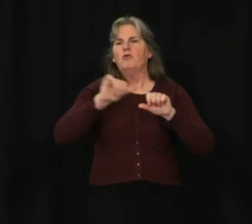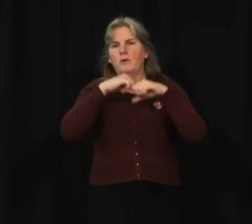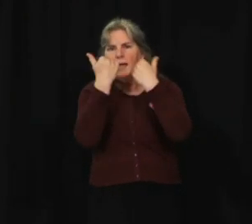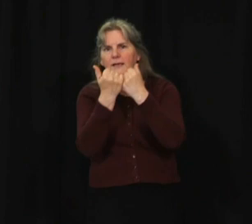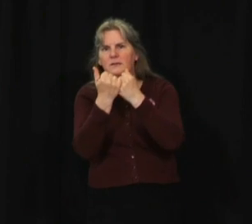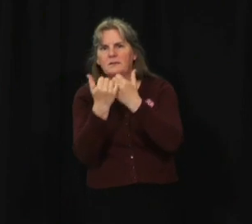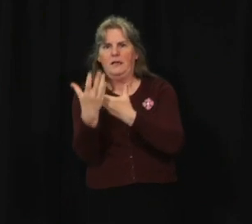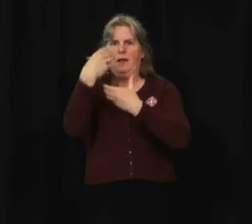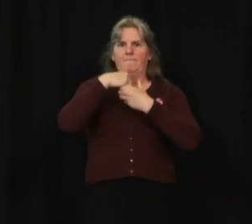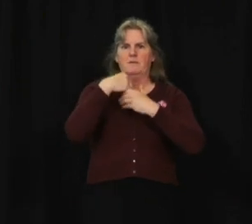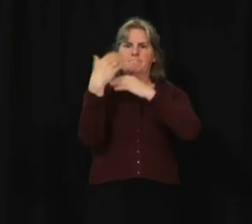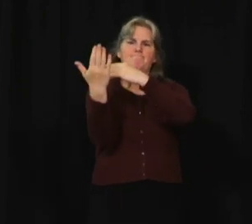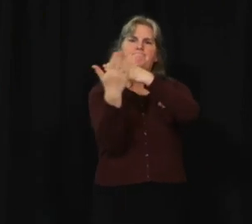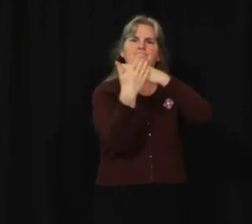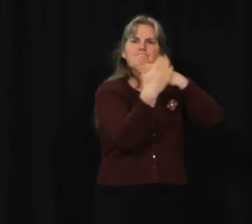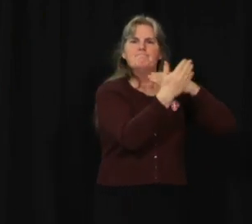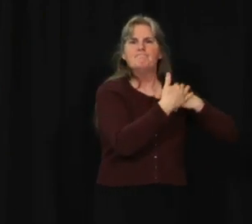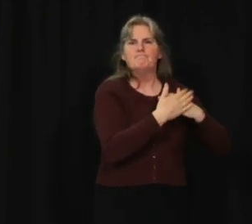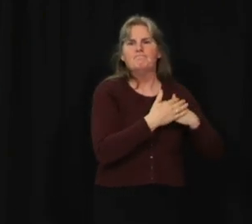all occur in sync.